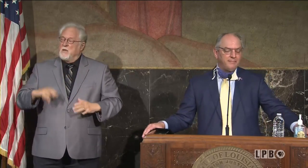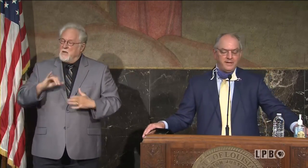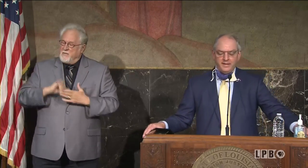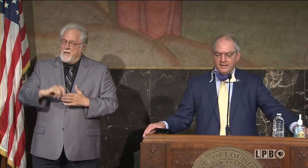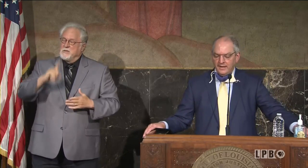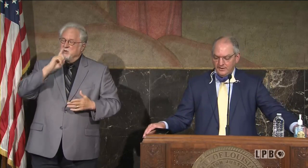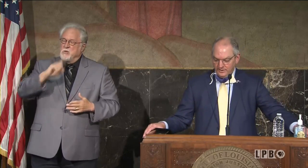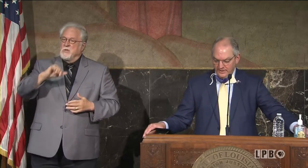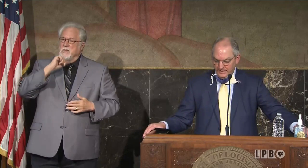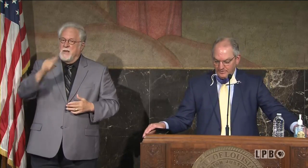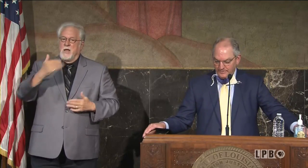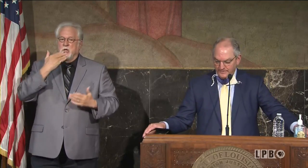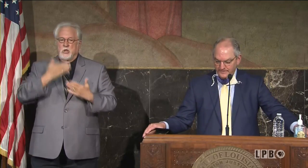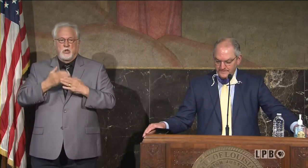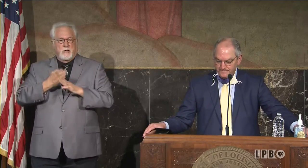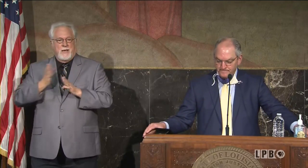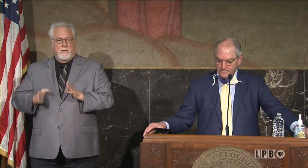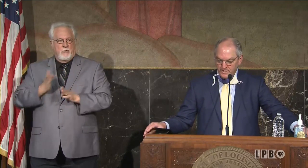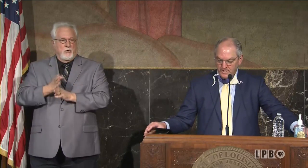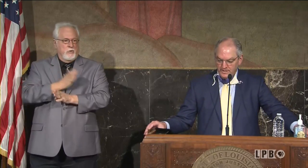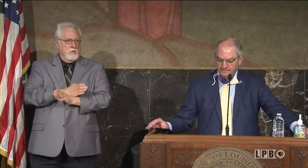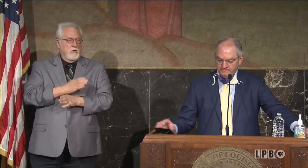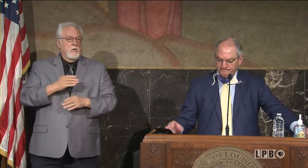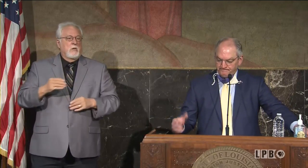certainly not being a good neighbor.